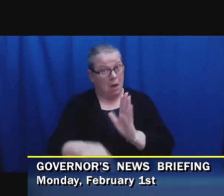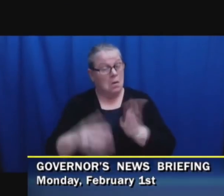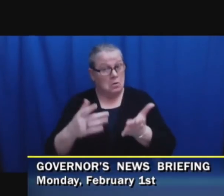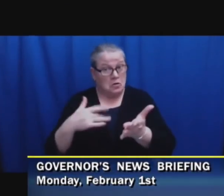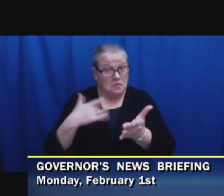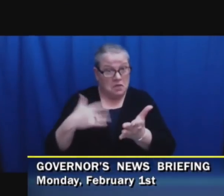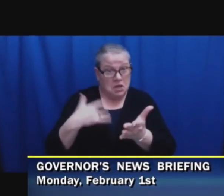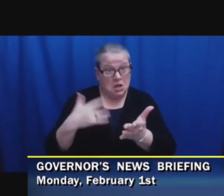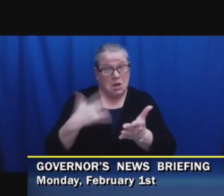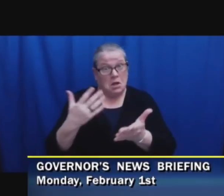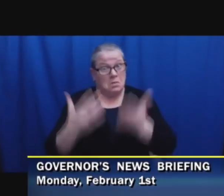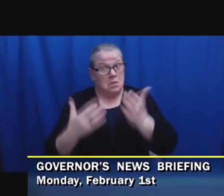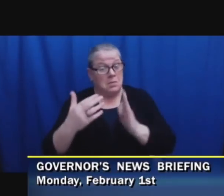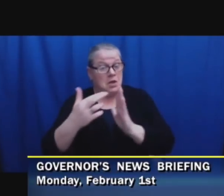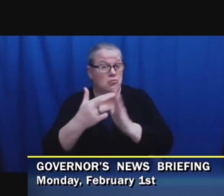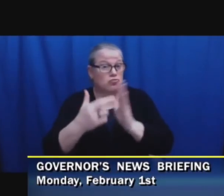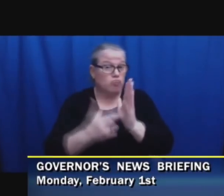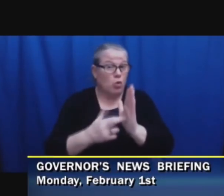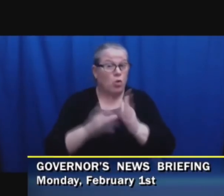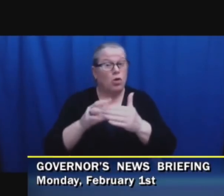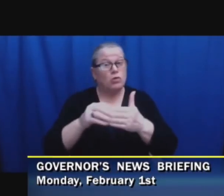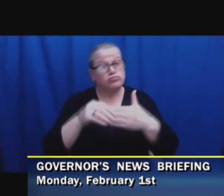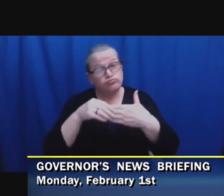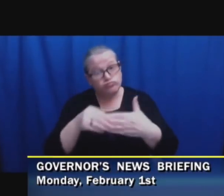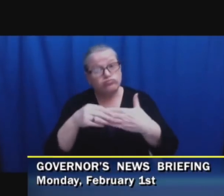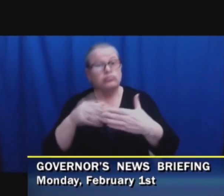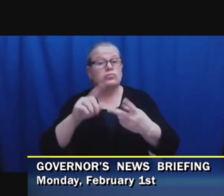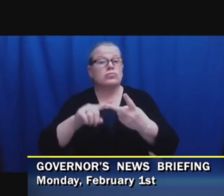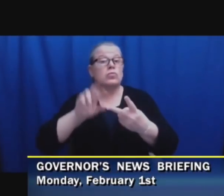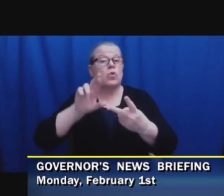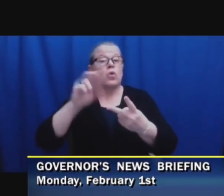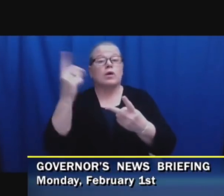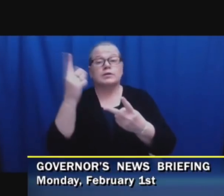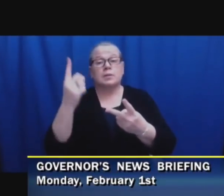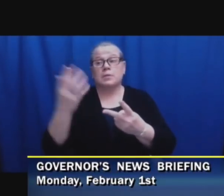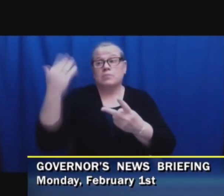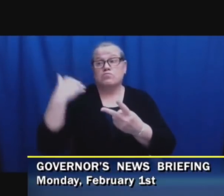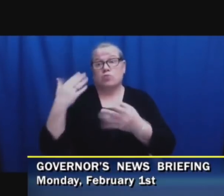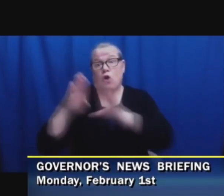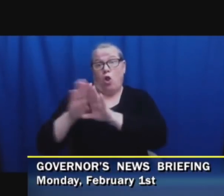enhance or open that has been previously closed?